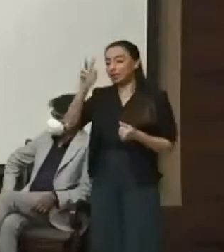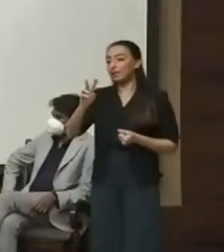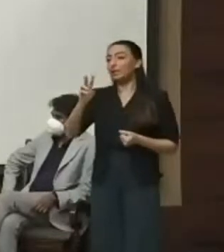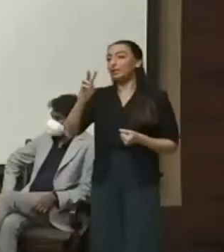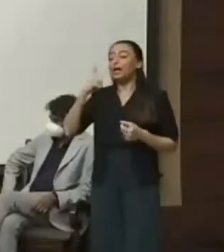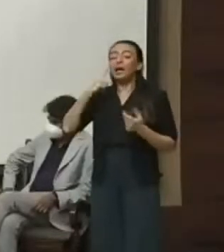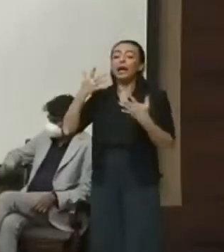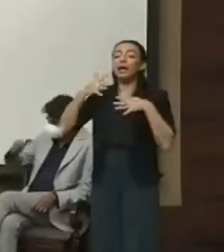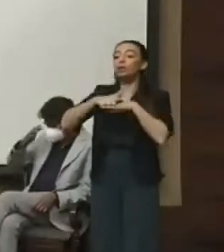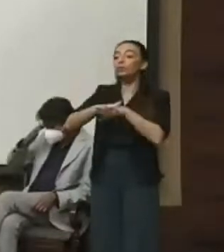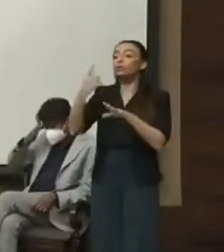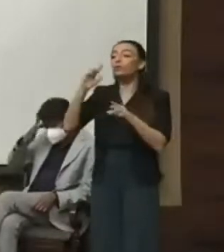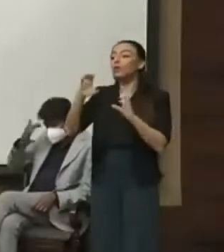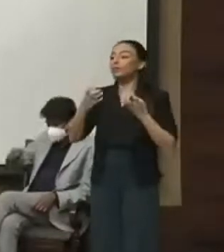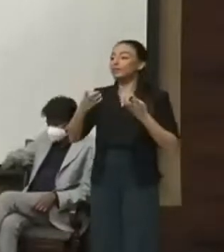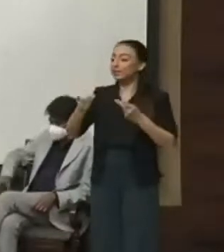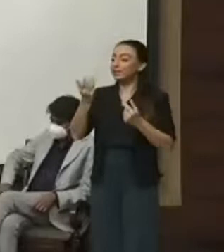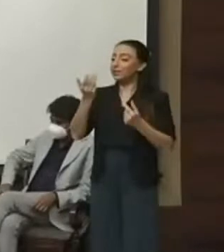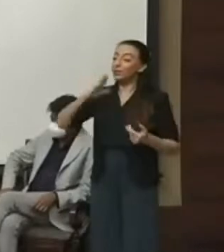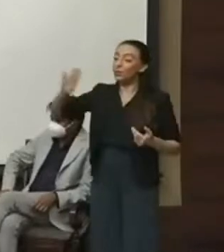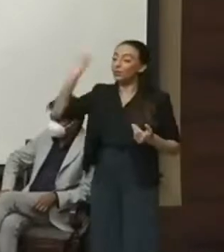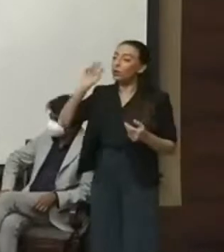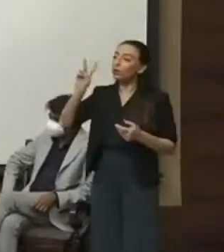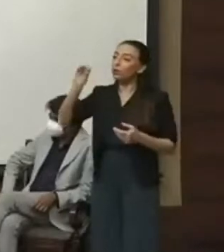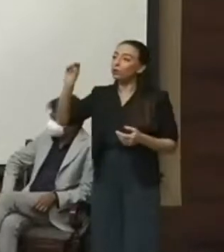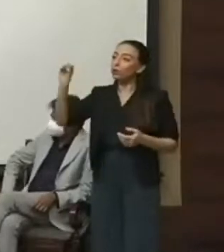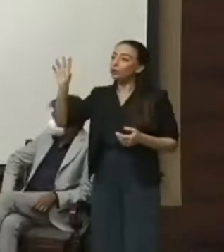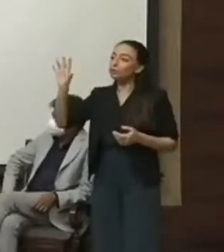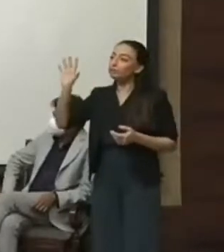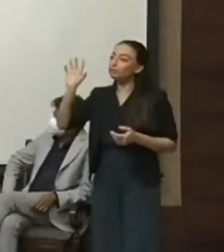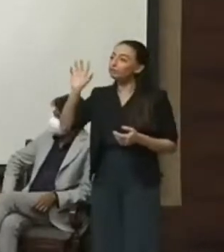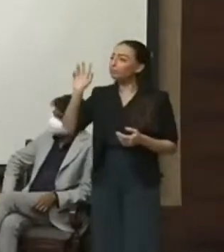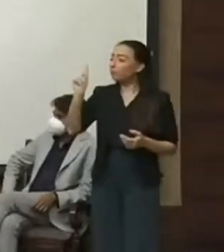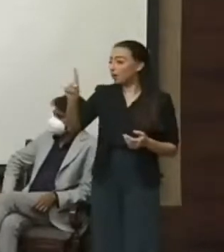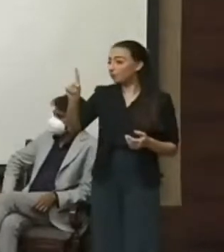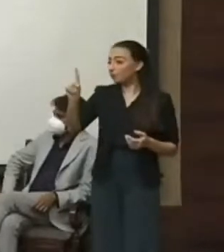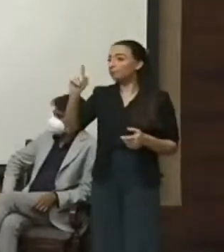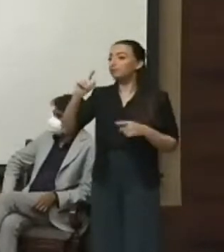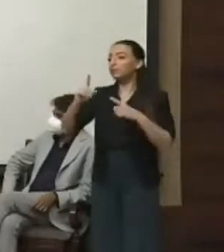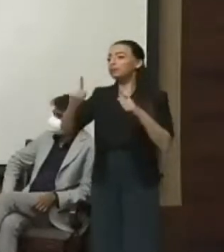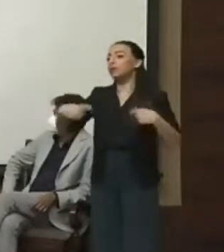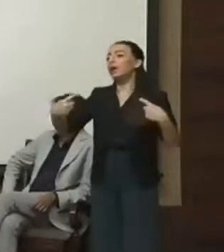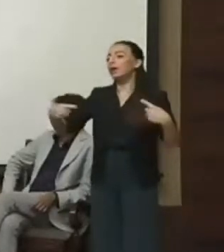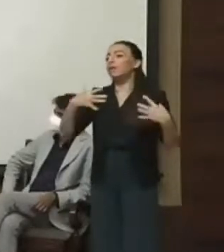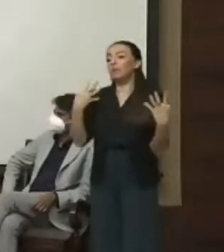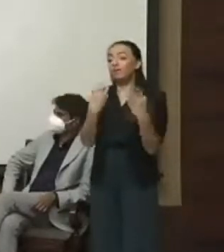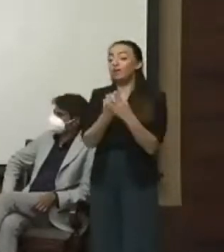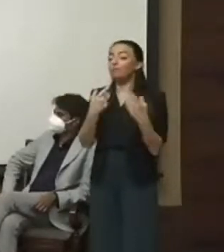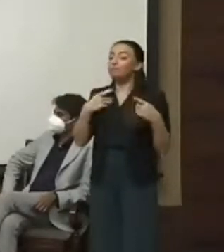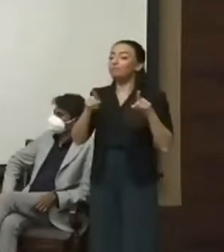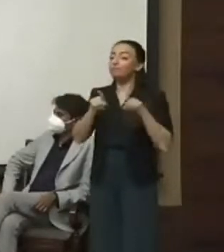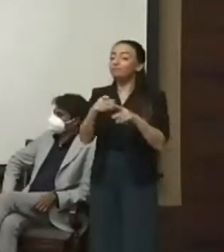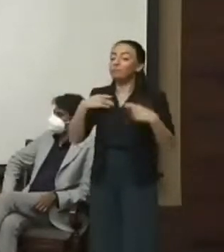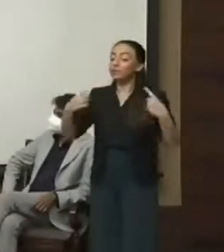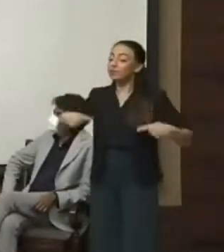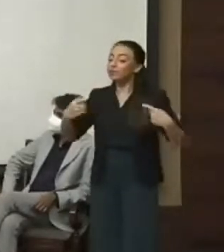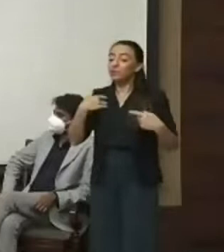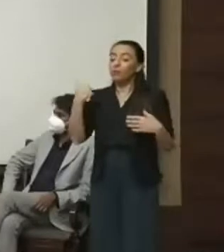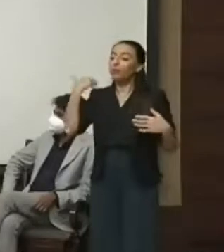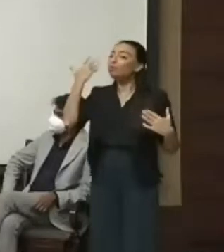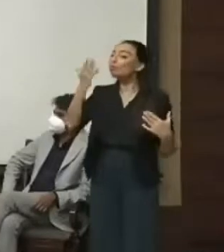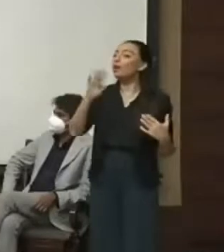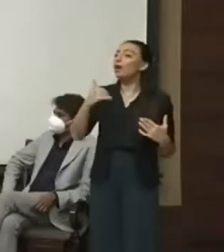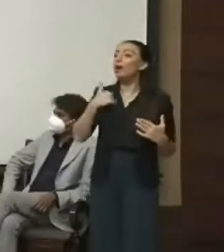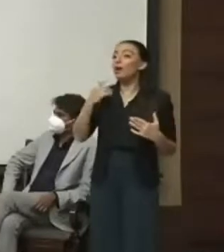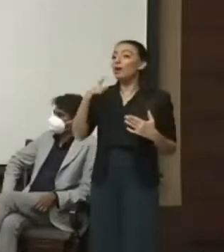the Census of India campaign in 2001. It's amazing that people with disability were